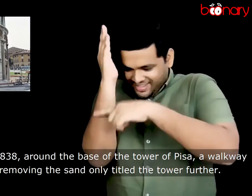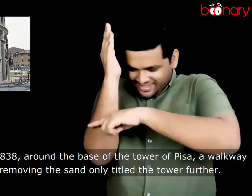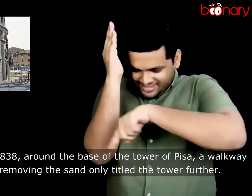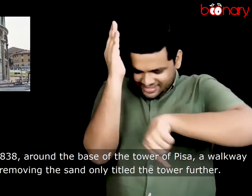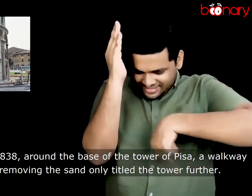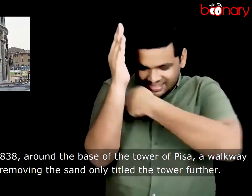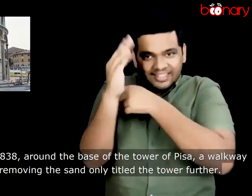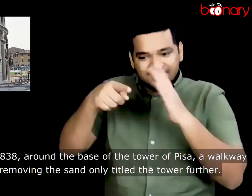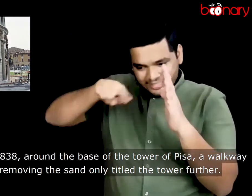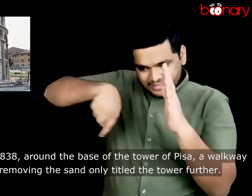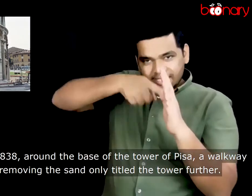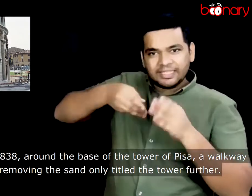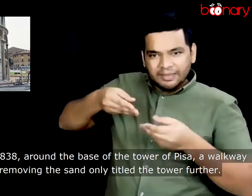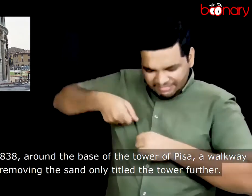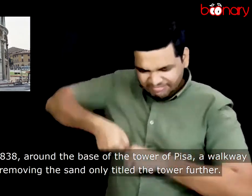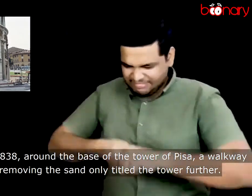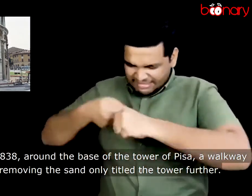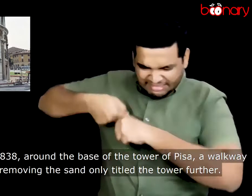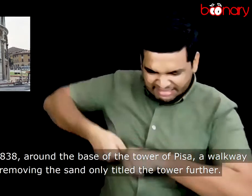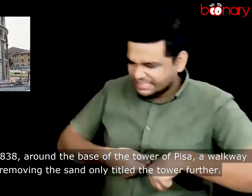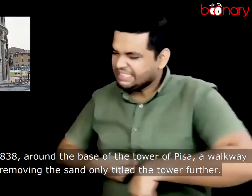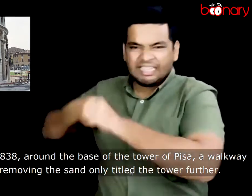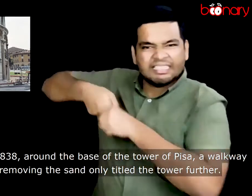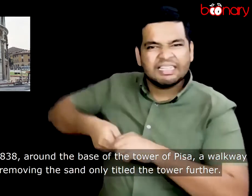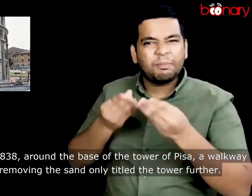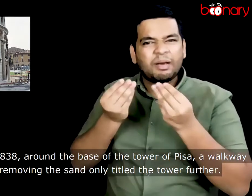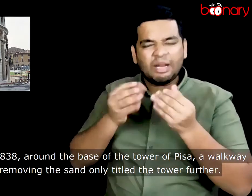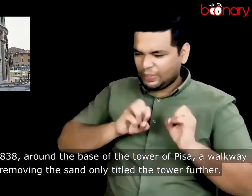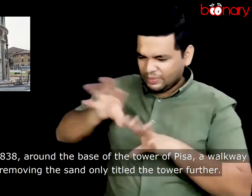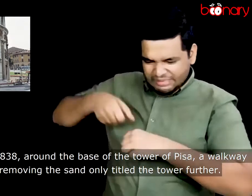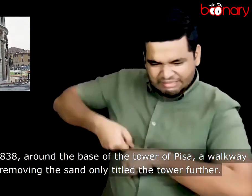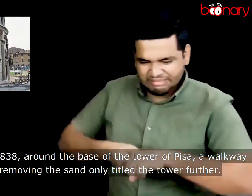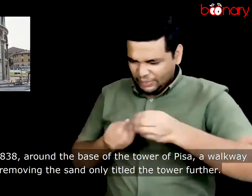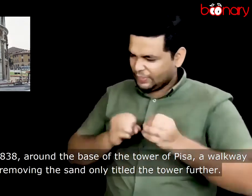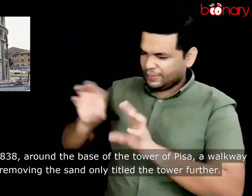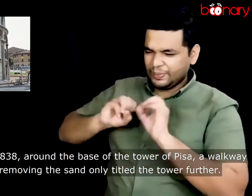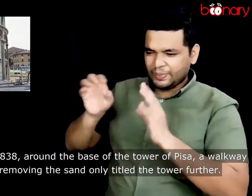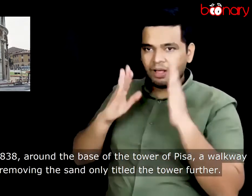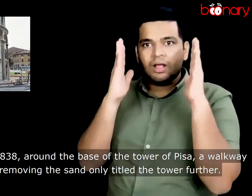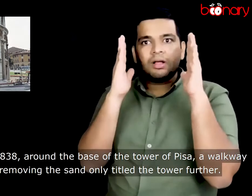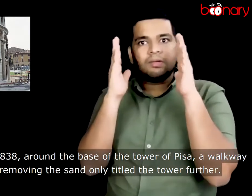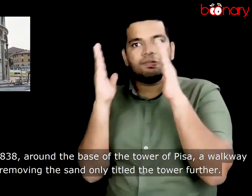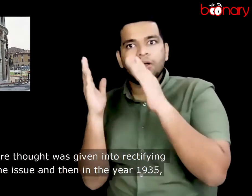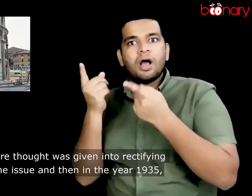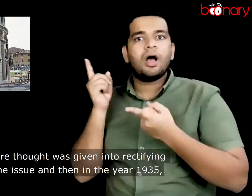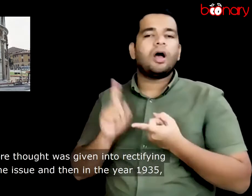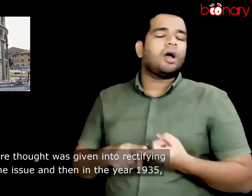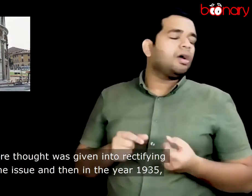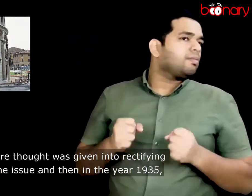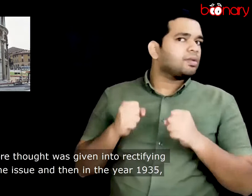but removing the sand only tilted the tower further. More thought was given